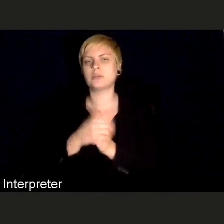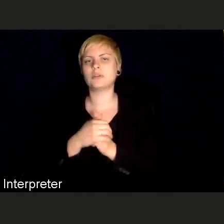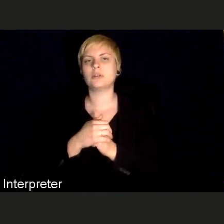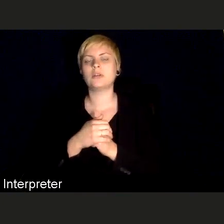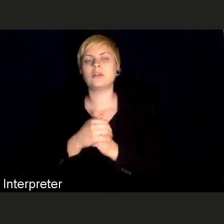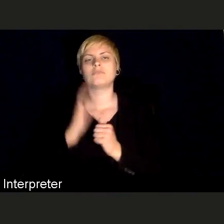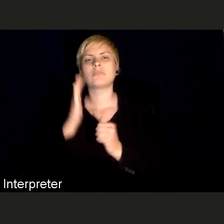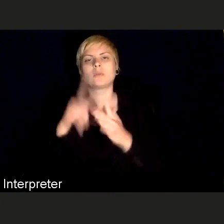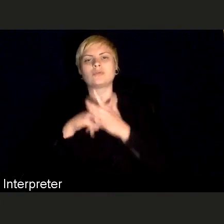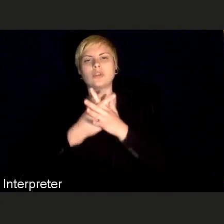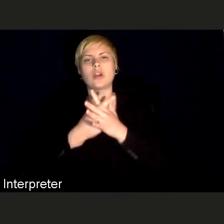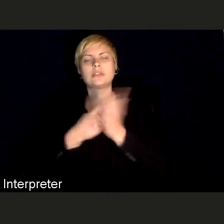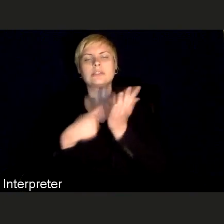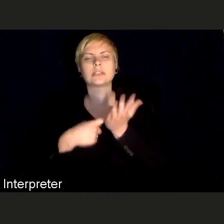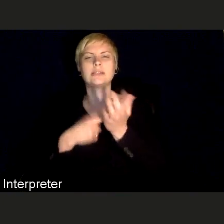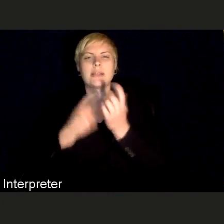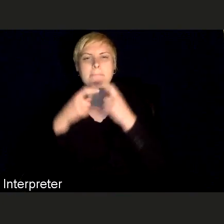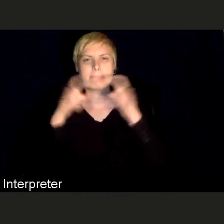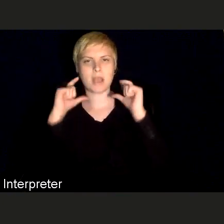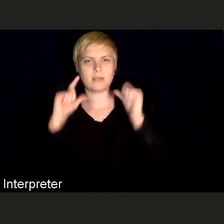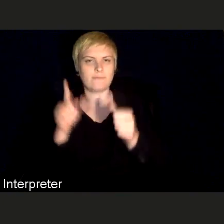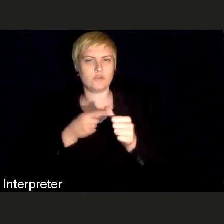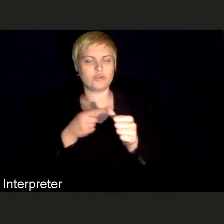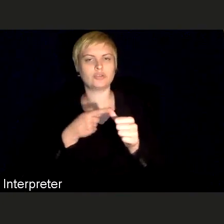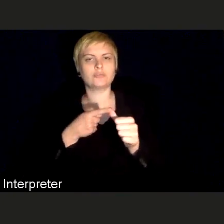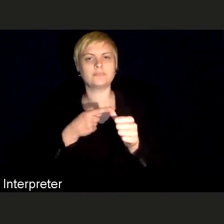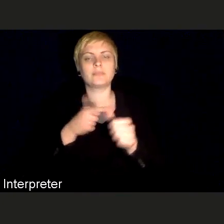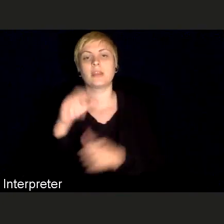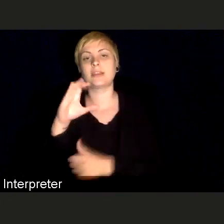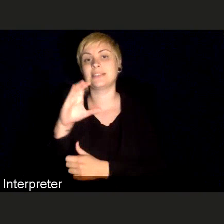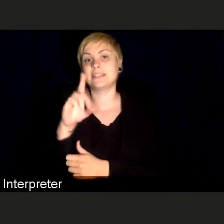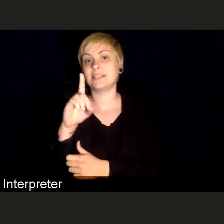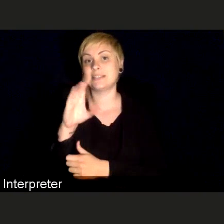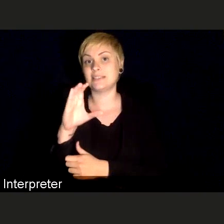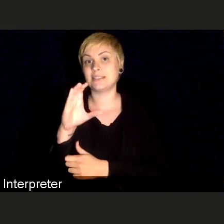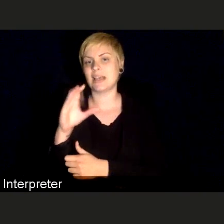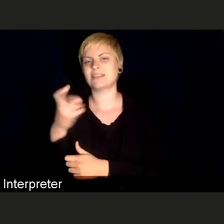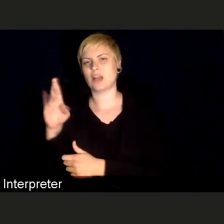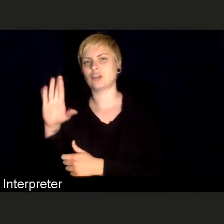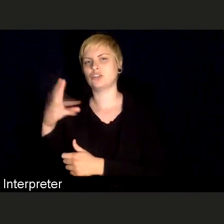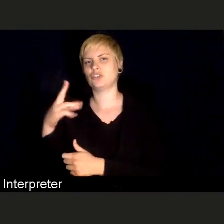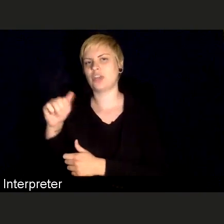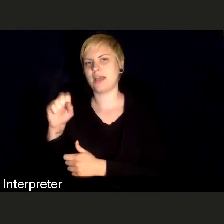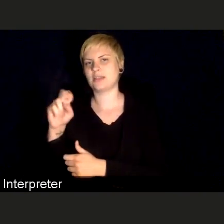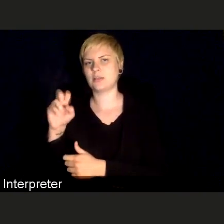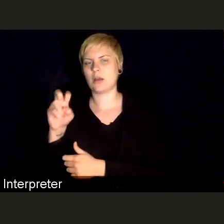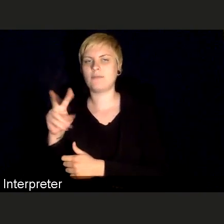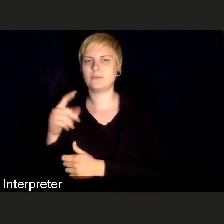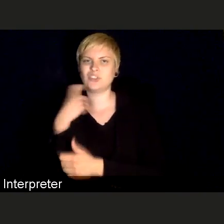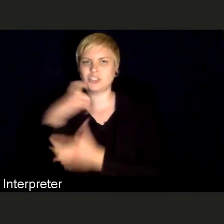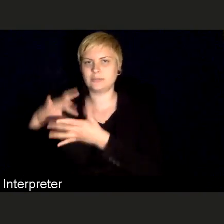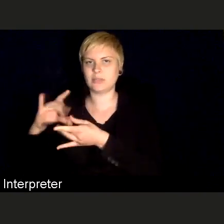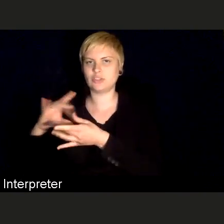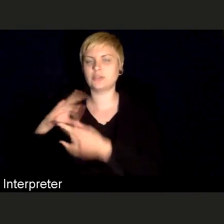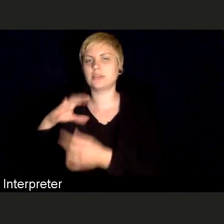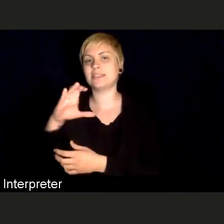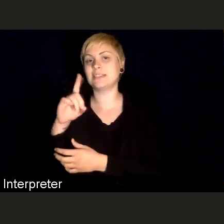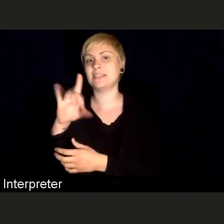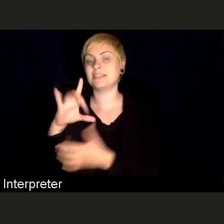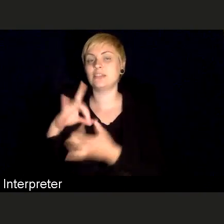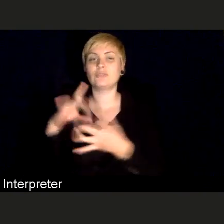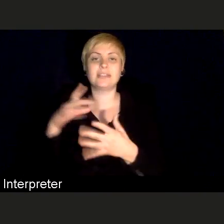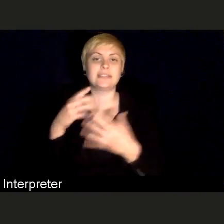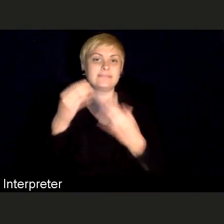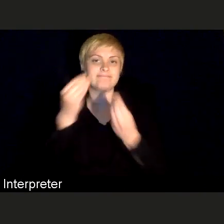talking about the masks at first. The CDC, as Dr. Chasanov mentioned, the CDC released new information that